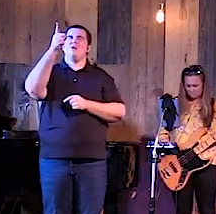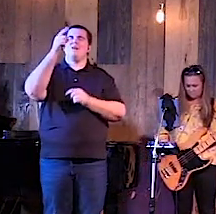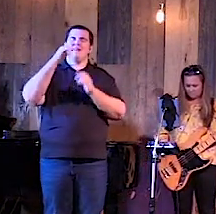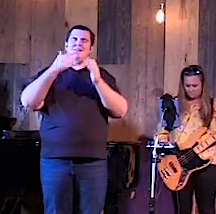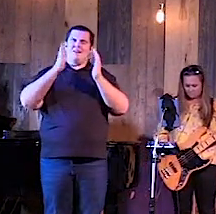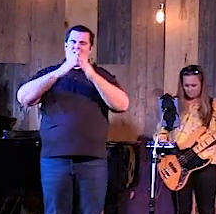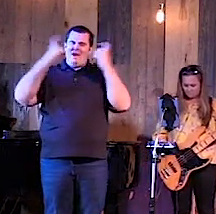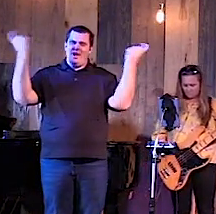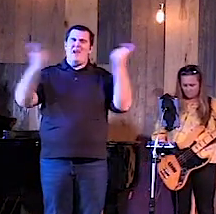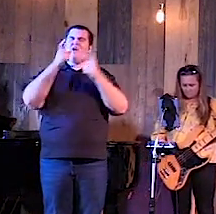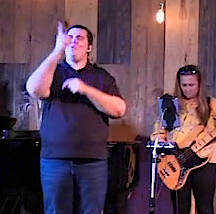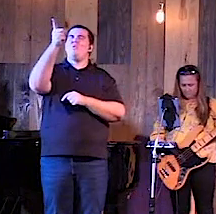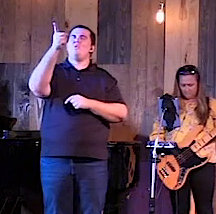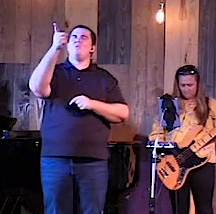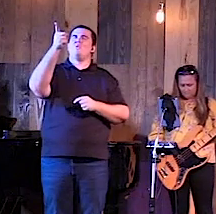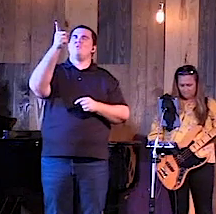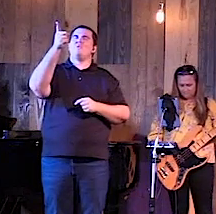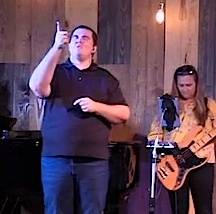we're celebrating today, God,